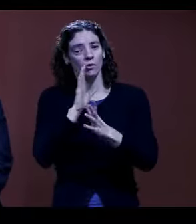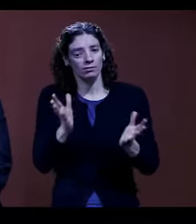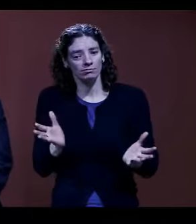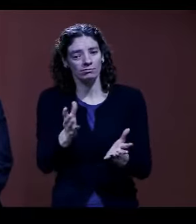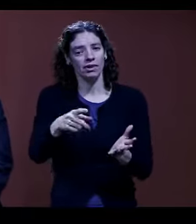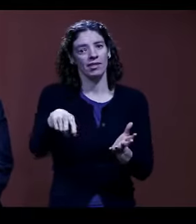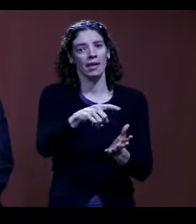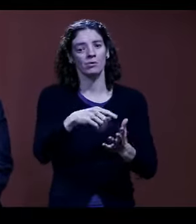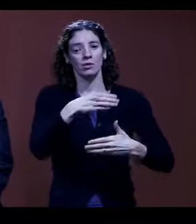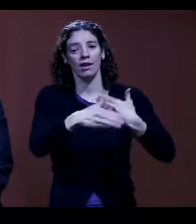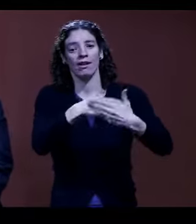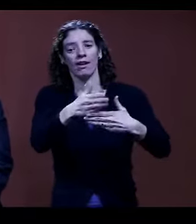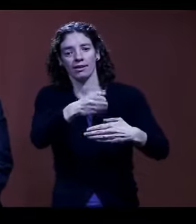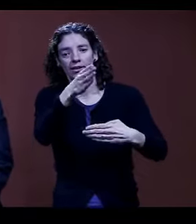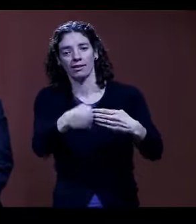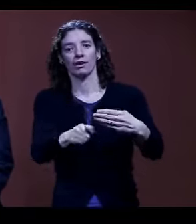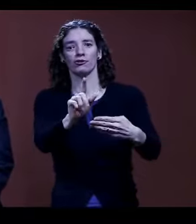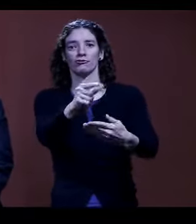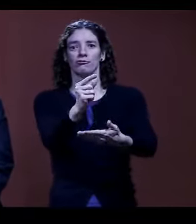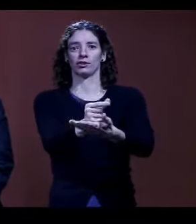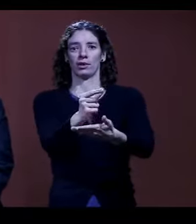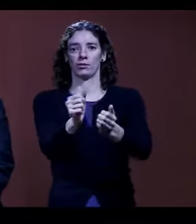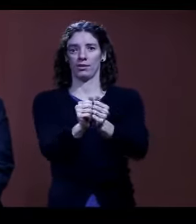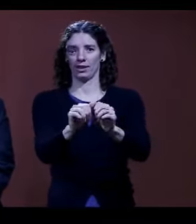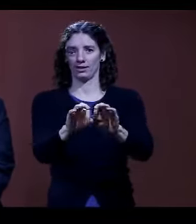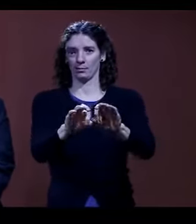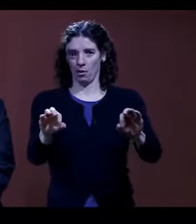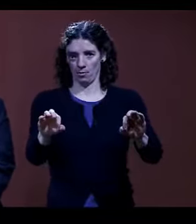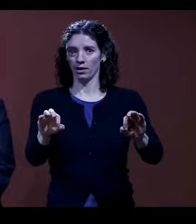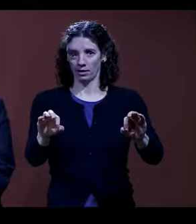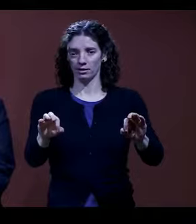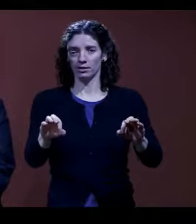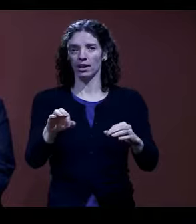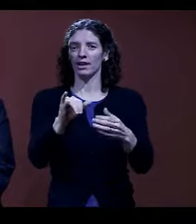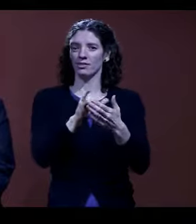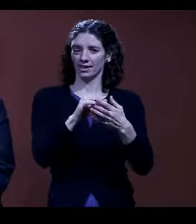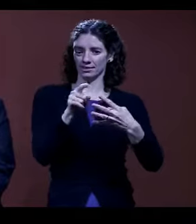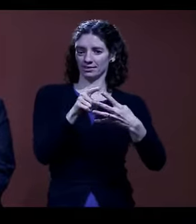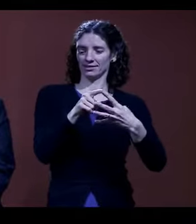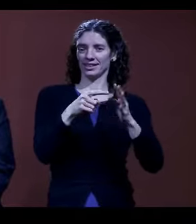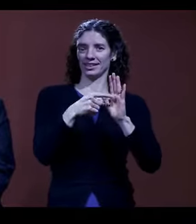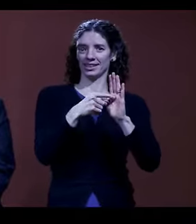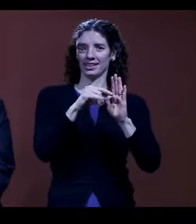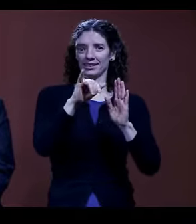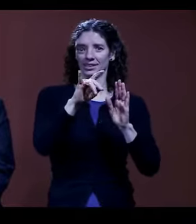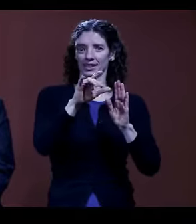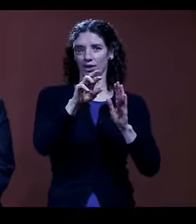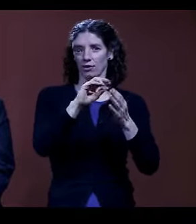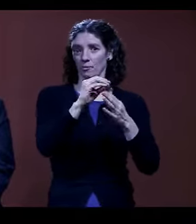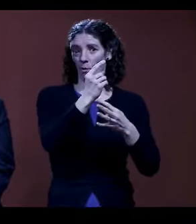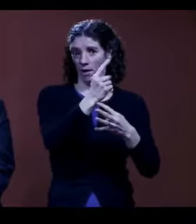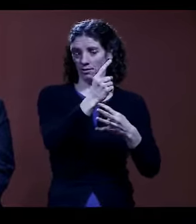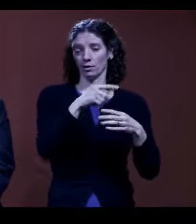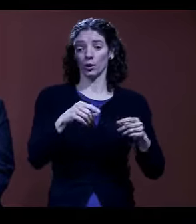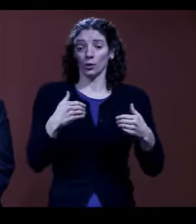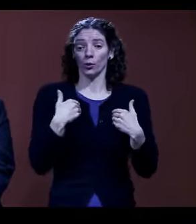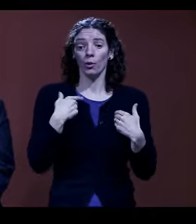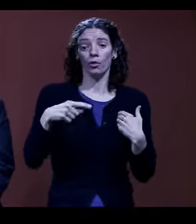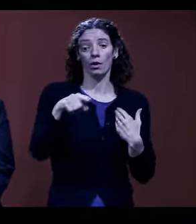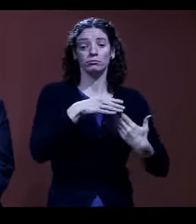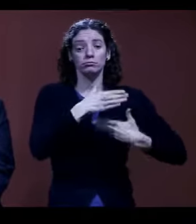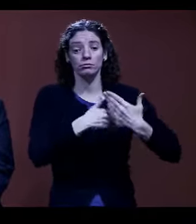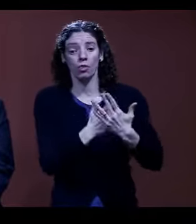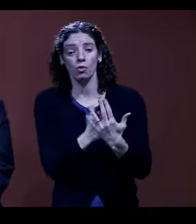with a diploma, which is indicator 1. So as youth progress through and graduate from high school, those quality